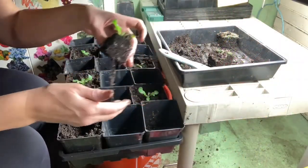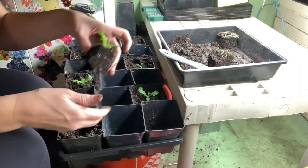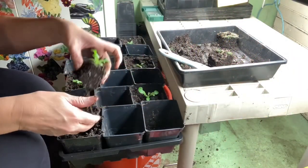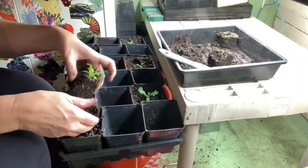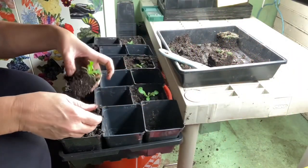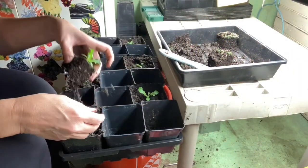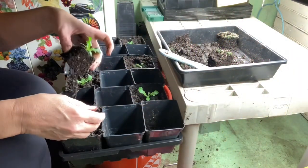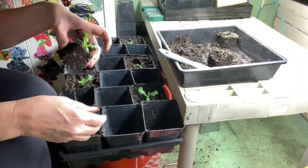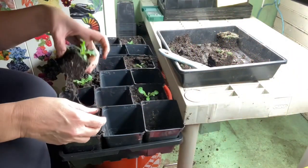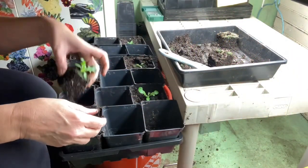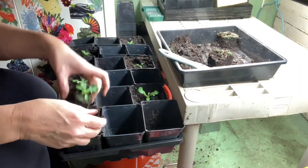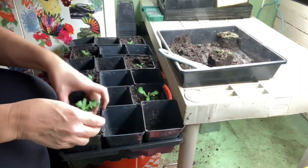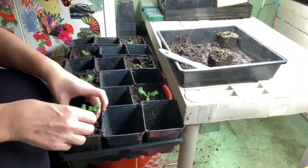on your growing things.